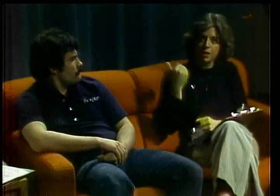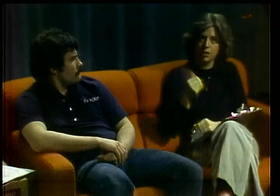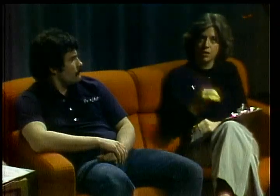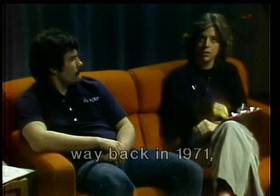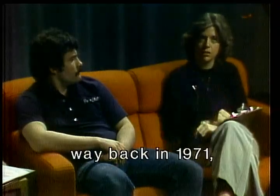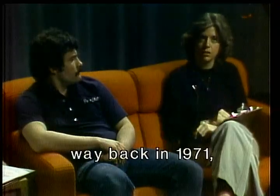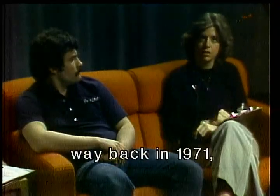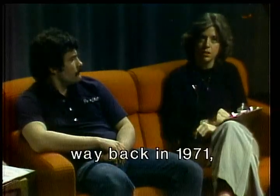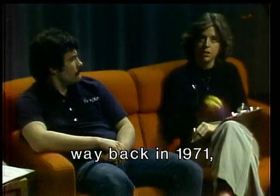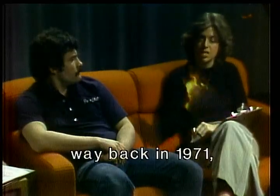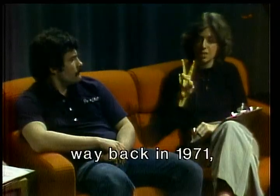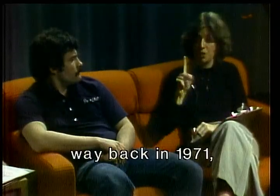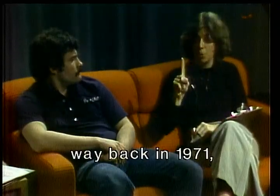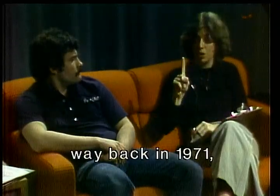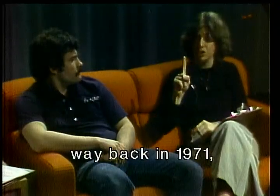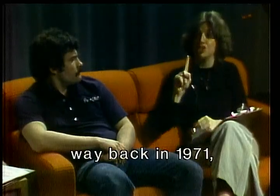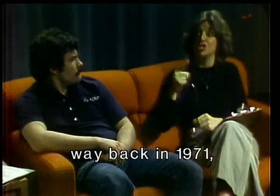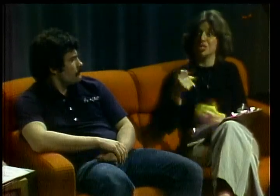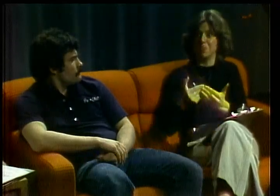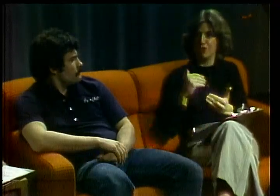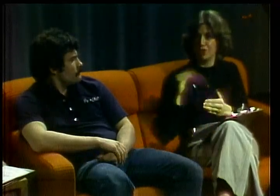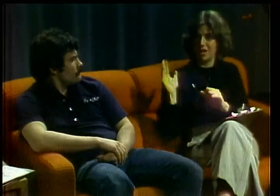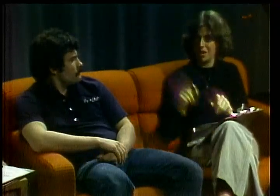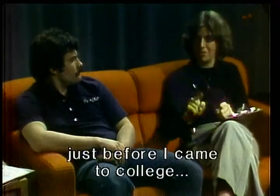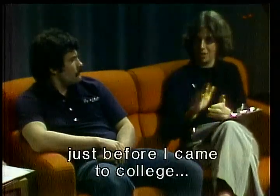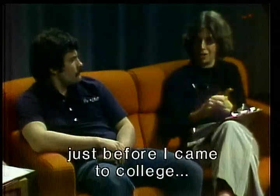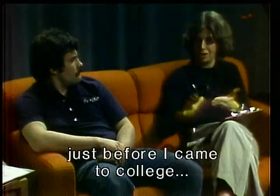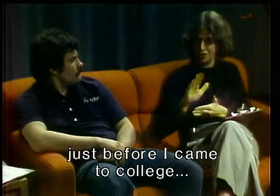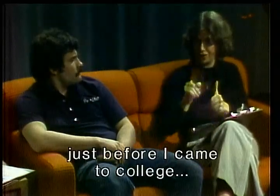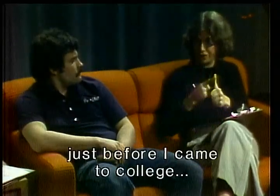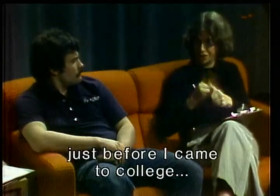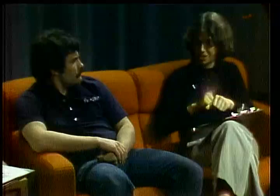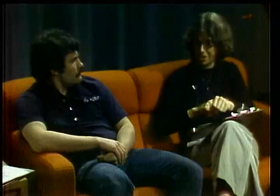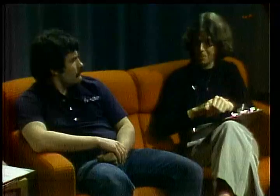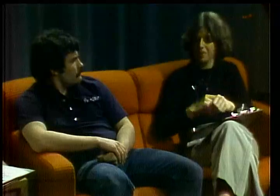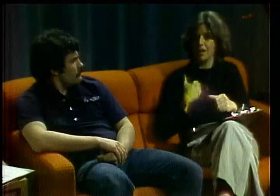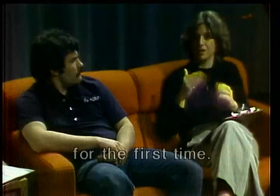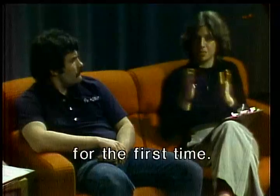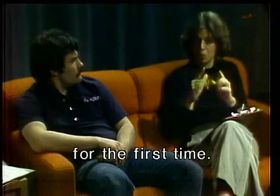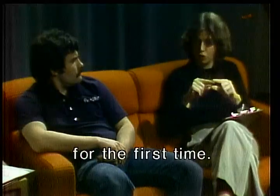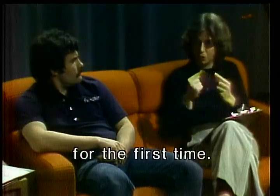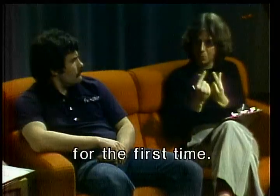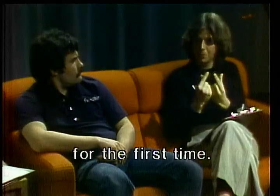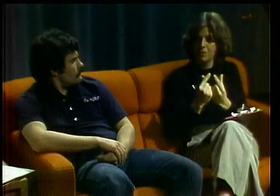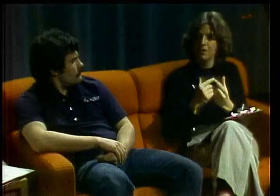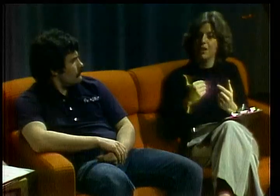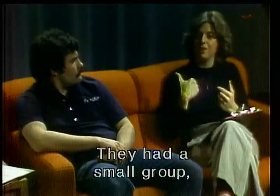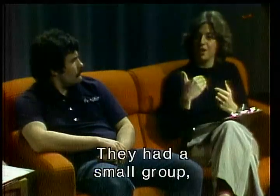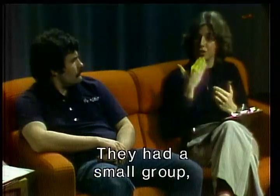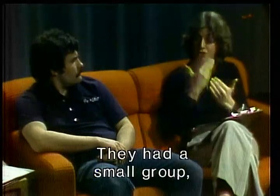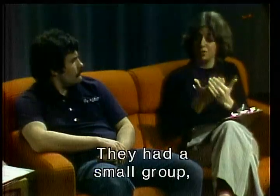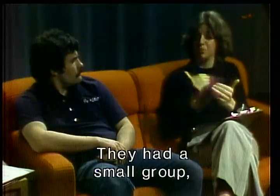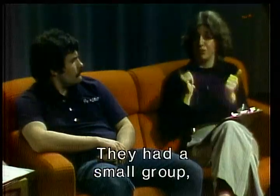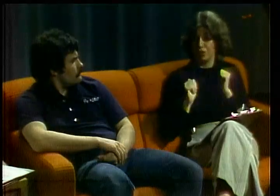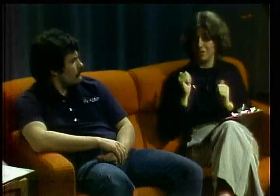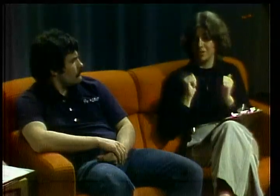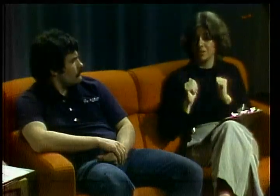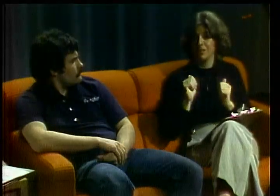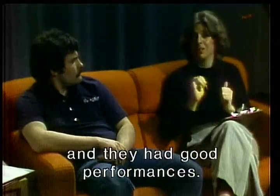in 71, just before I came to college for the first time. They had a small group and they had a good performance, and